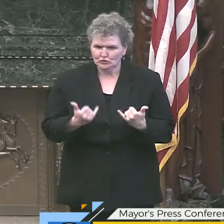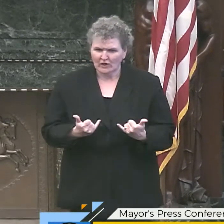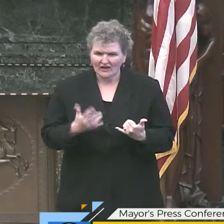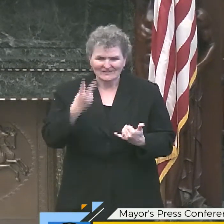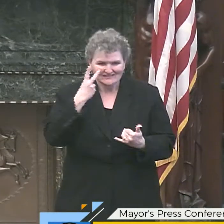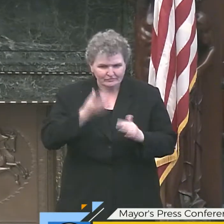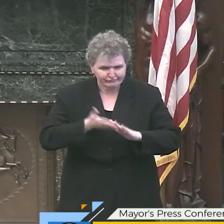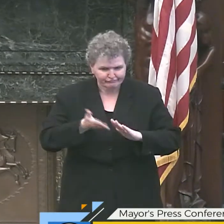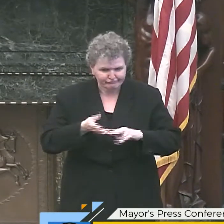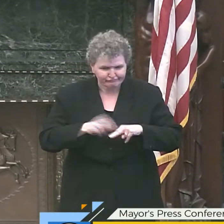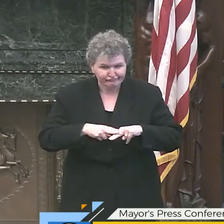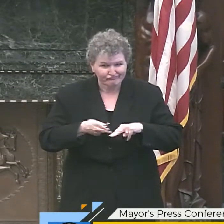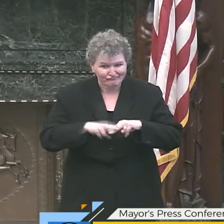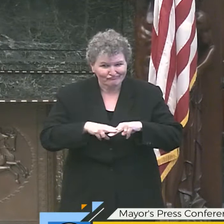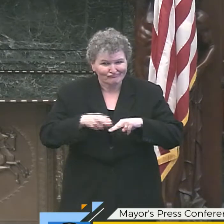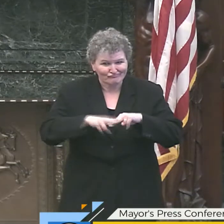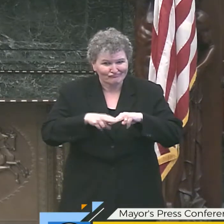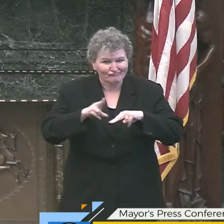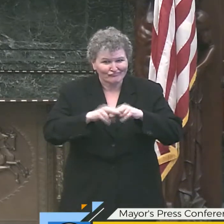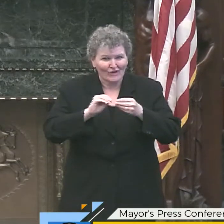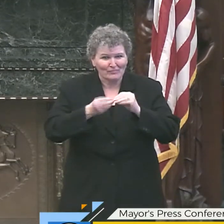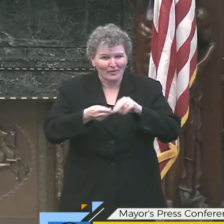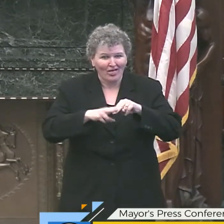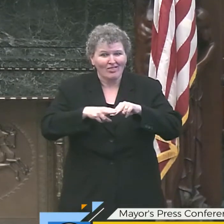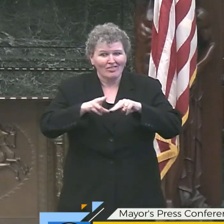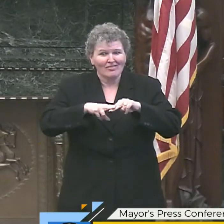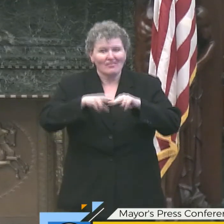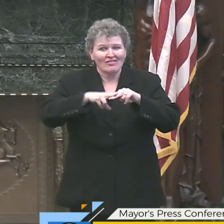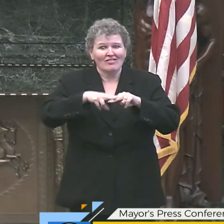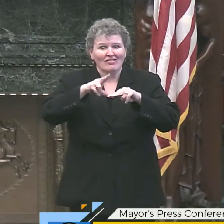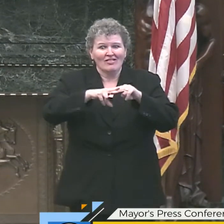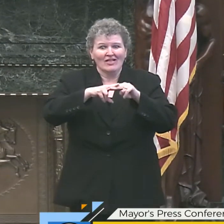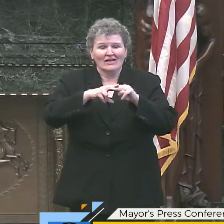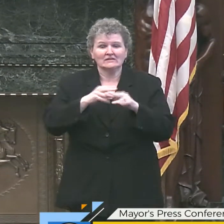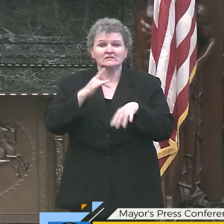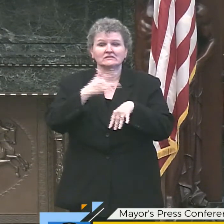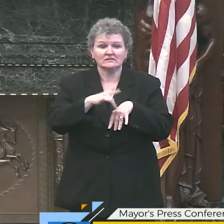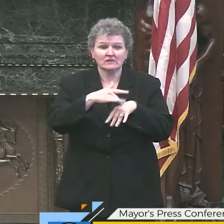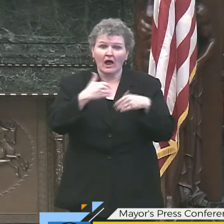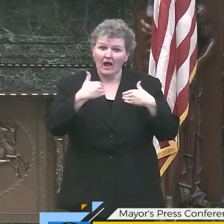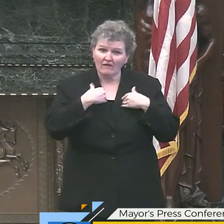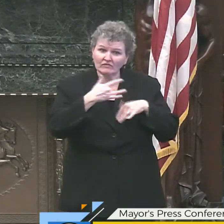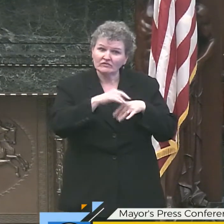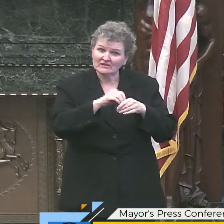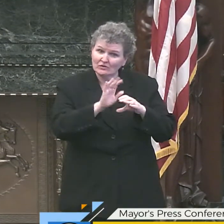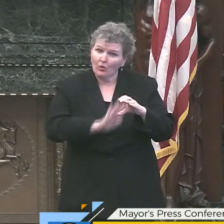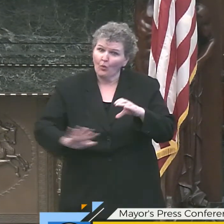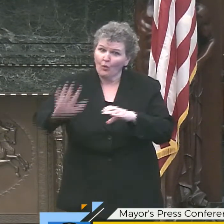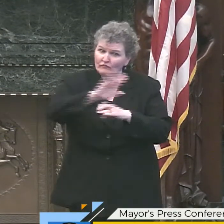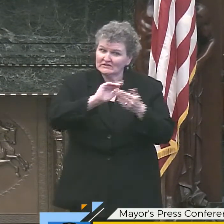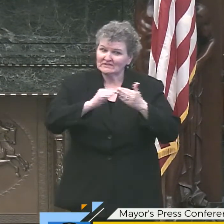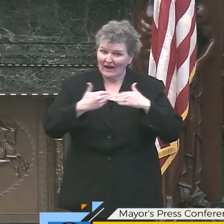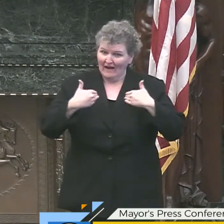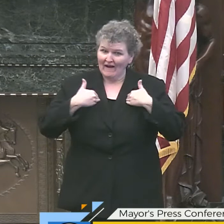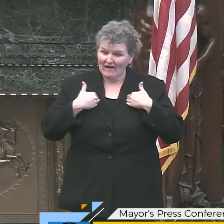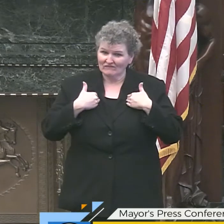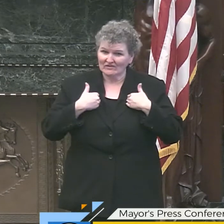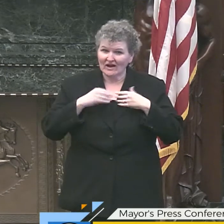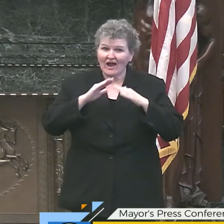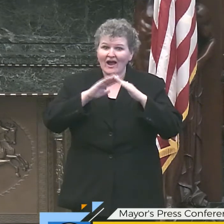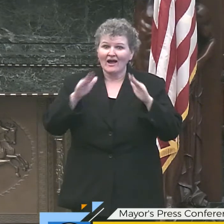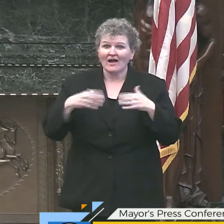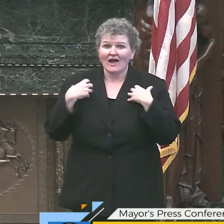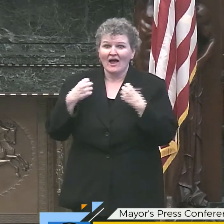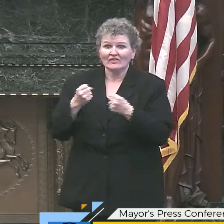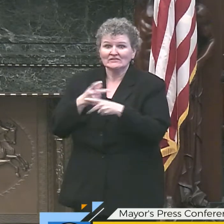in cases of coronavirus infection. The testing for it is available throughout the city, but is somewhat limited, and our healthcare system remains open and